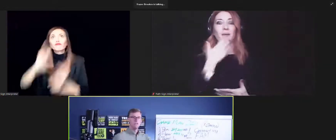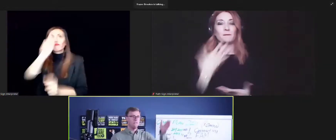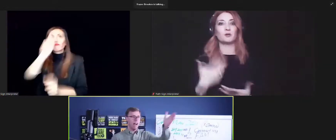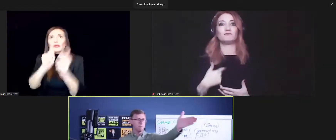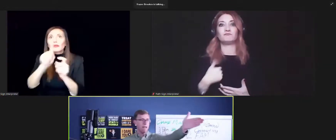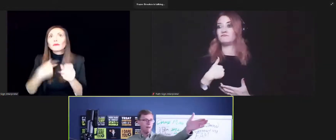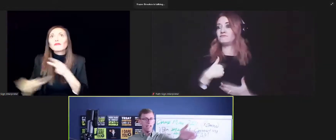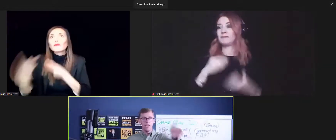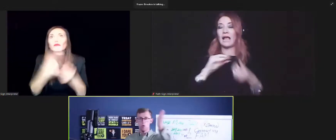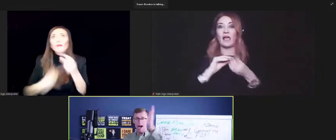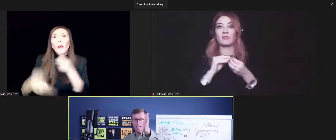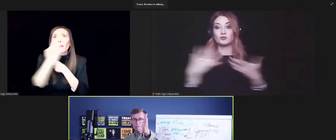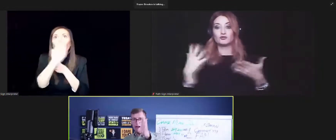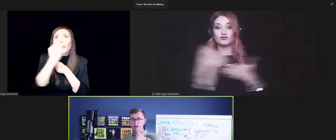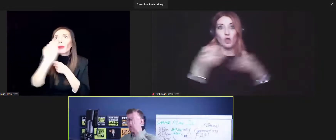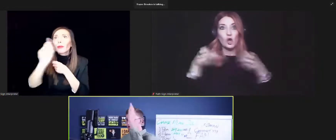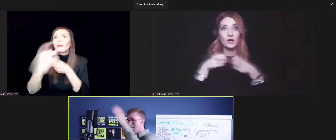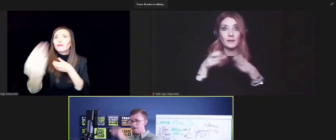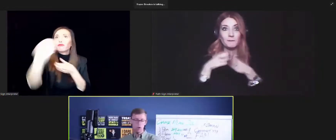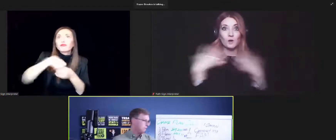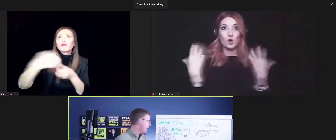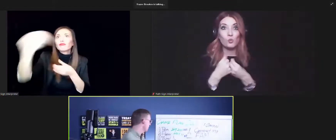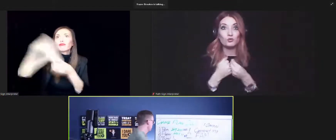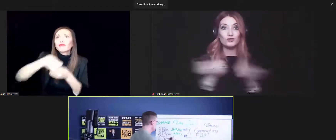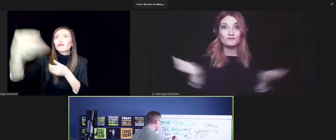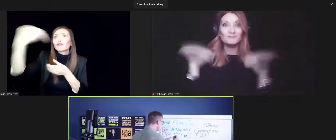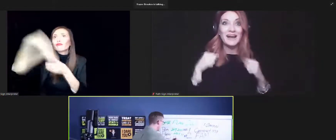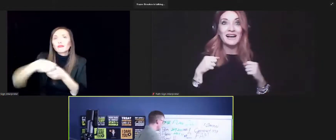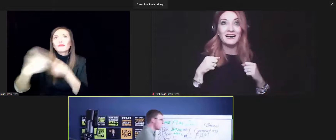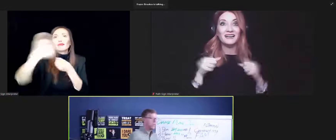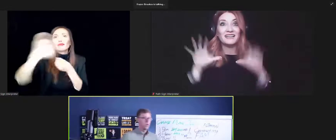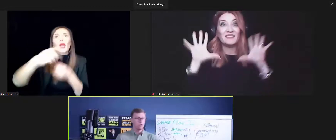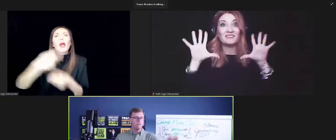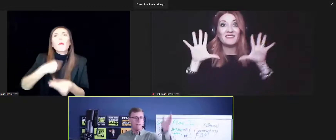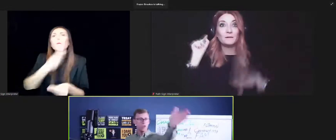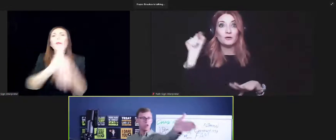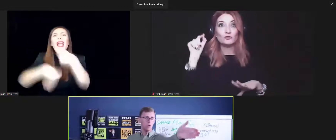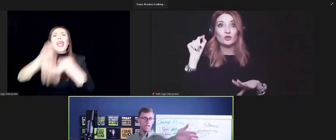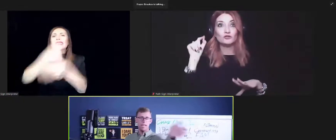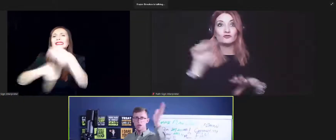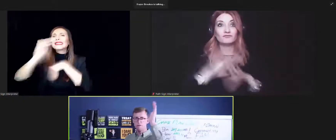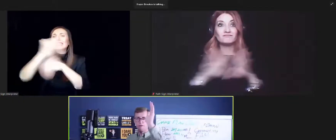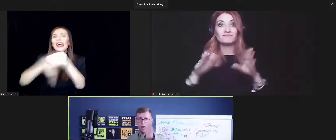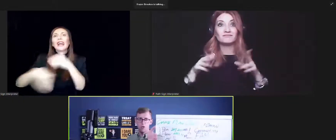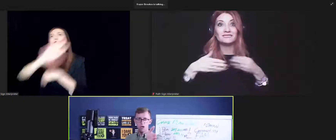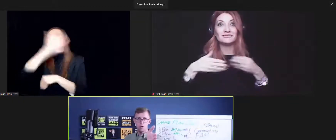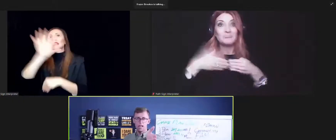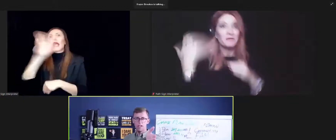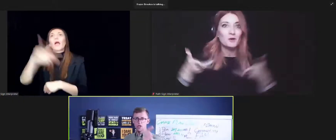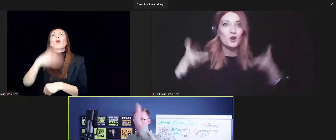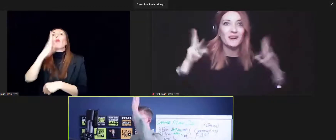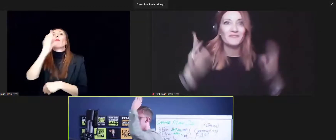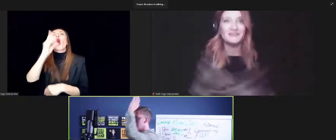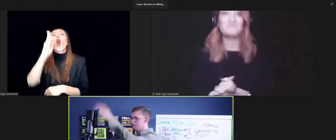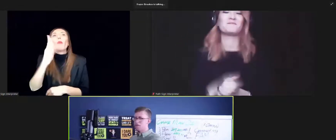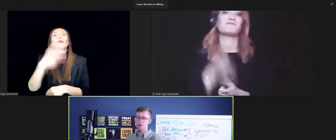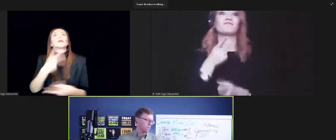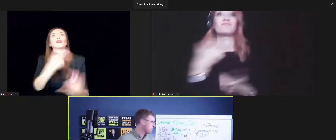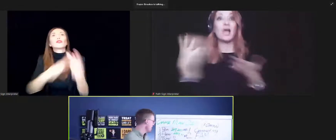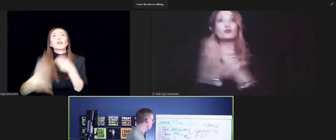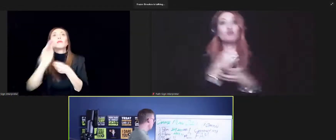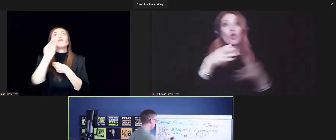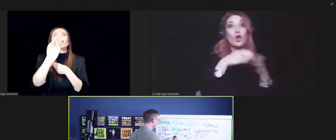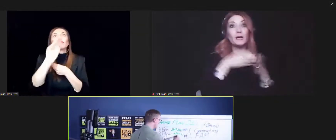You find Mary, you add Mary, you message Mary. 2. You find Julie, you follow Julie on Instagram, you